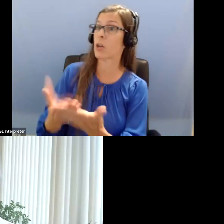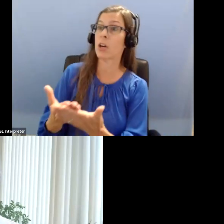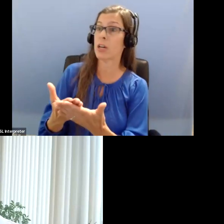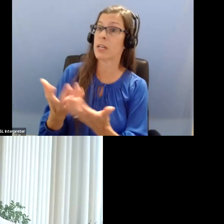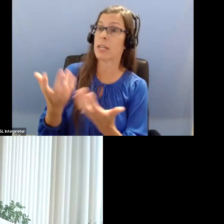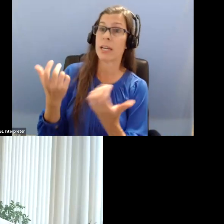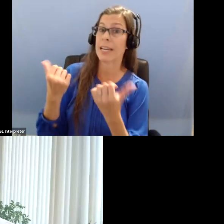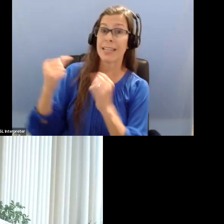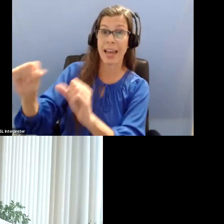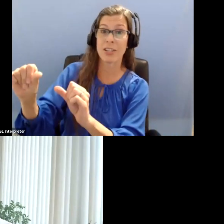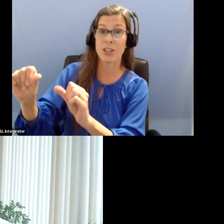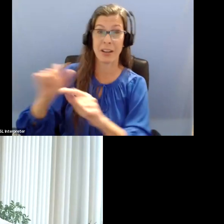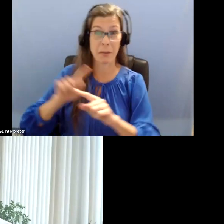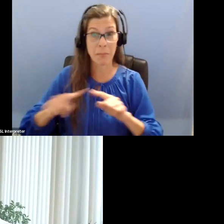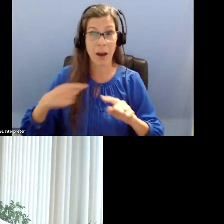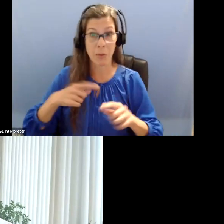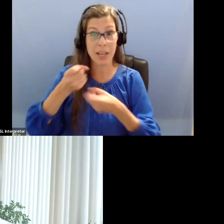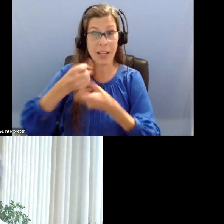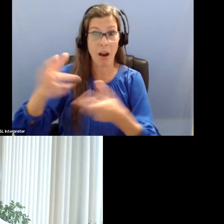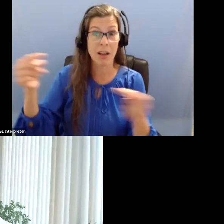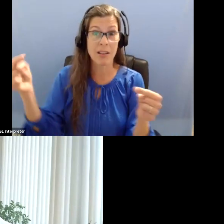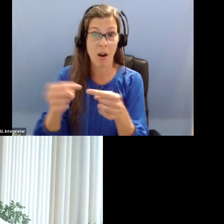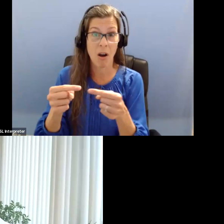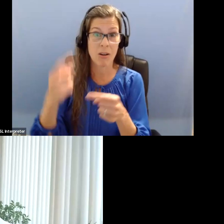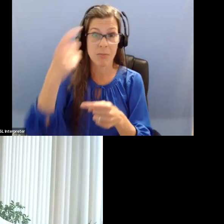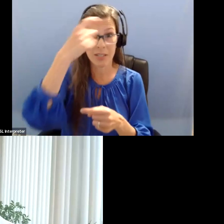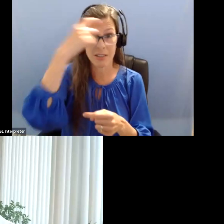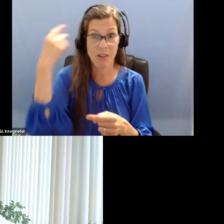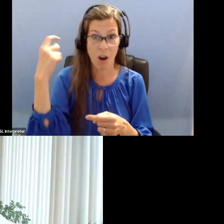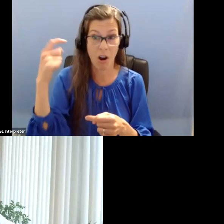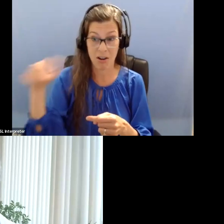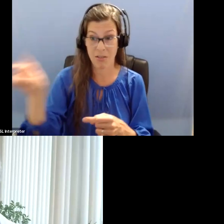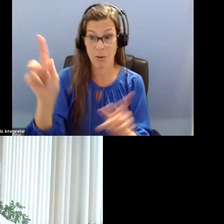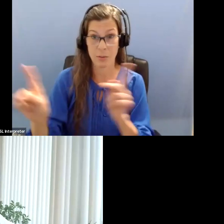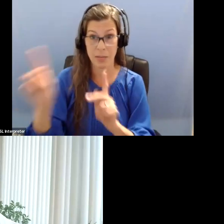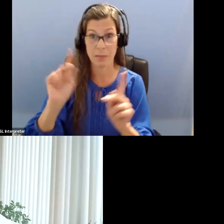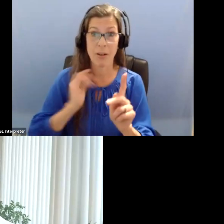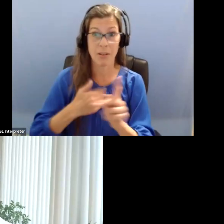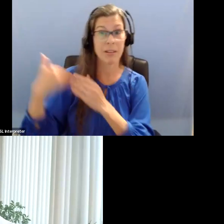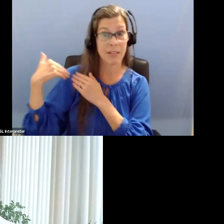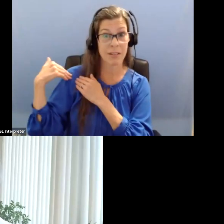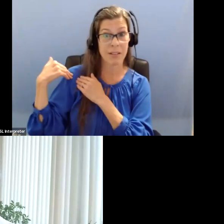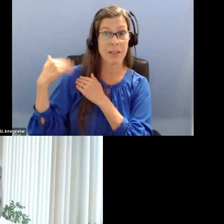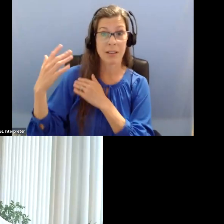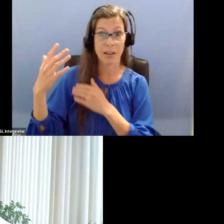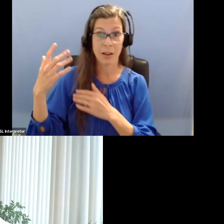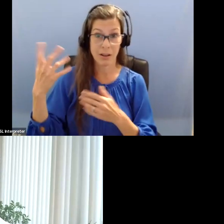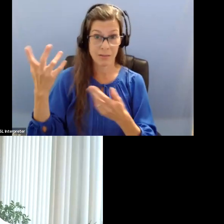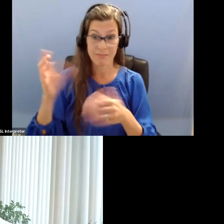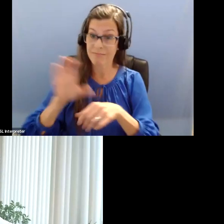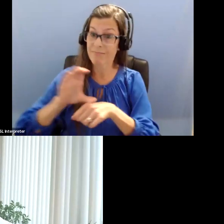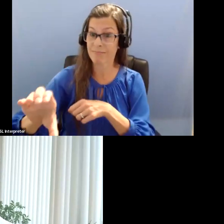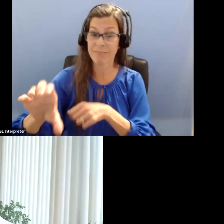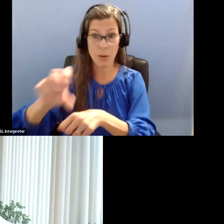who actually do the work because of the conditions that we have them work in or the way we actually treat